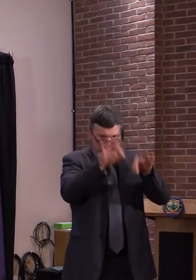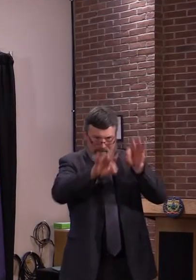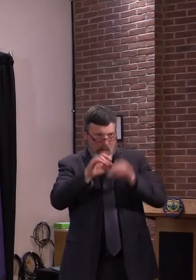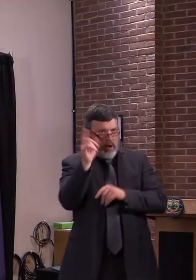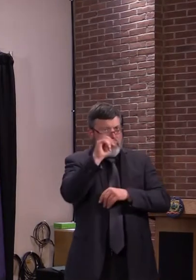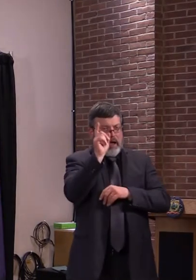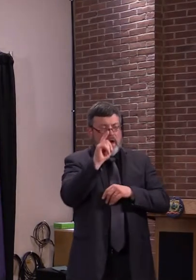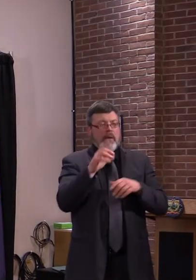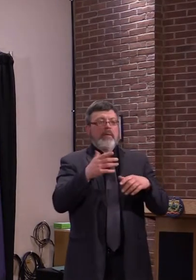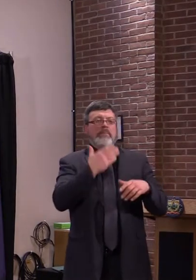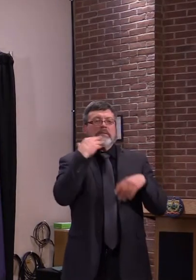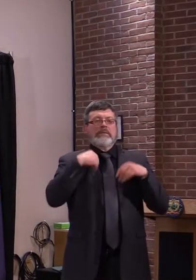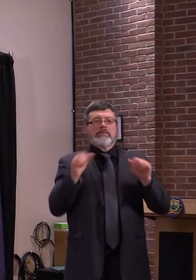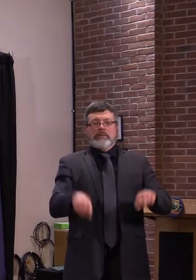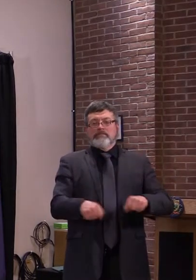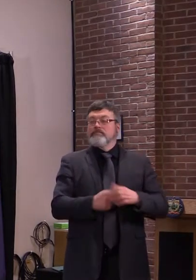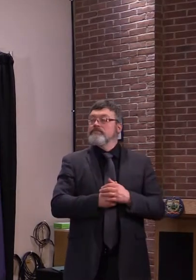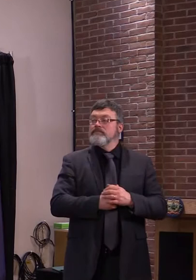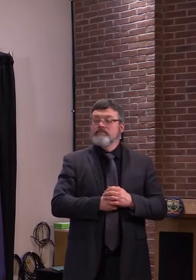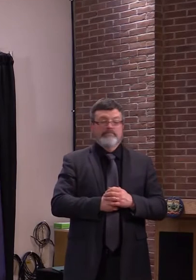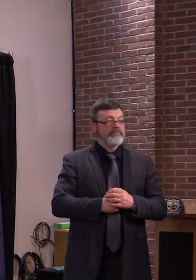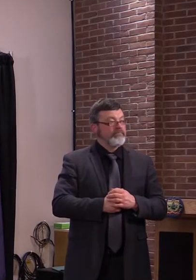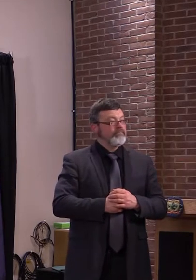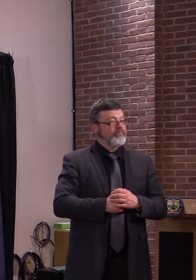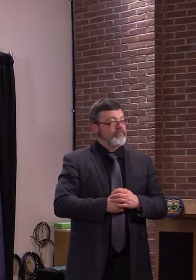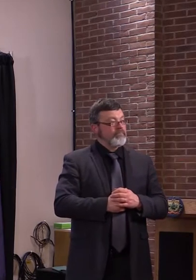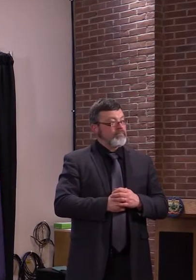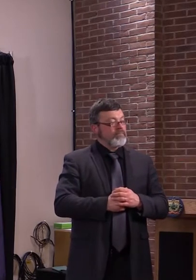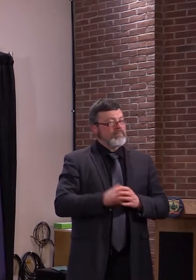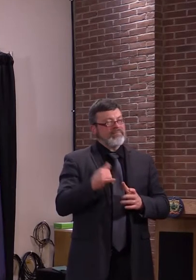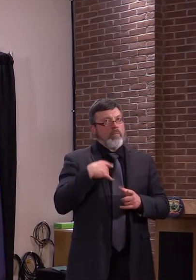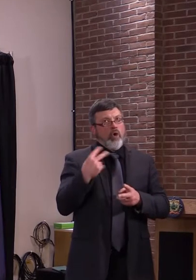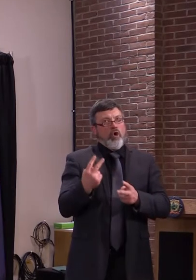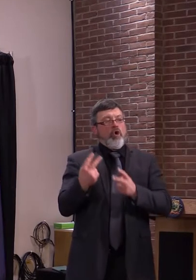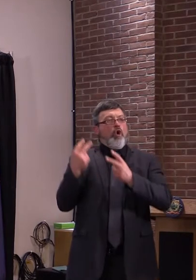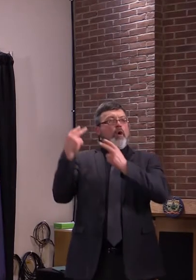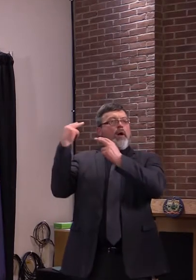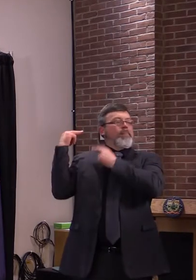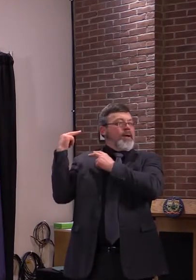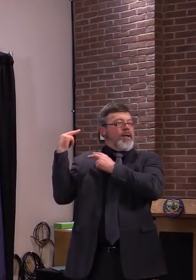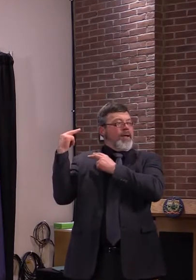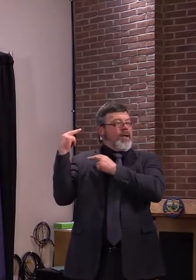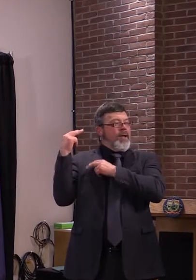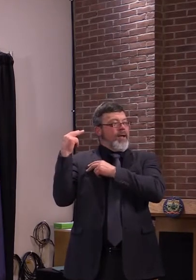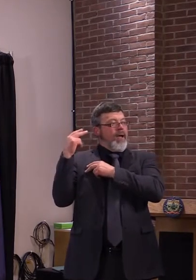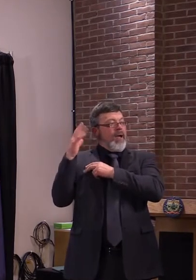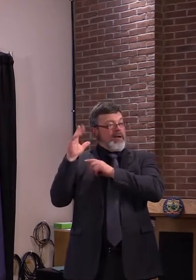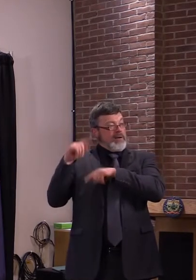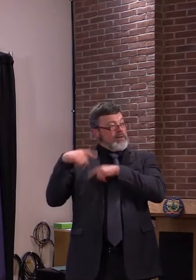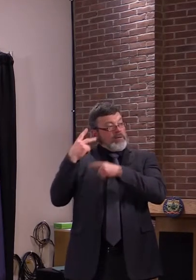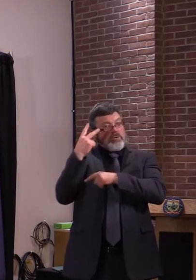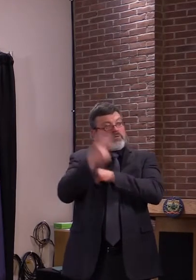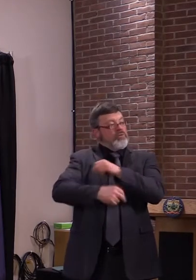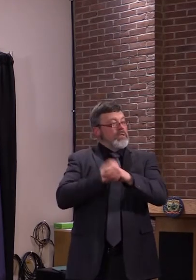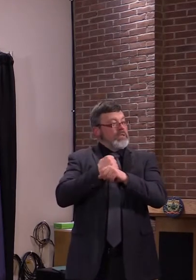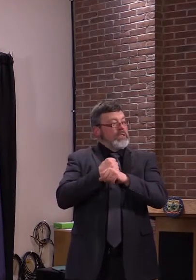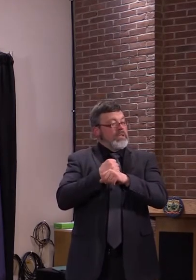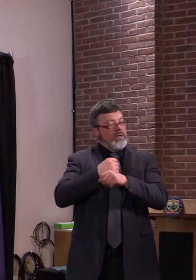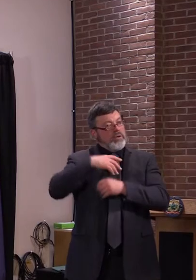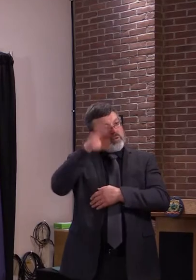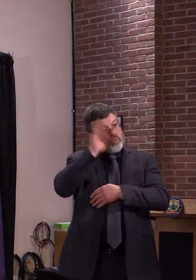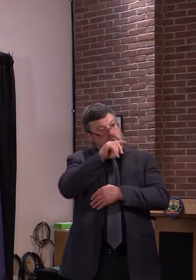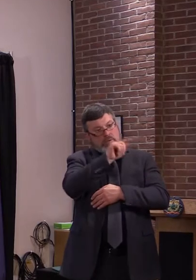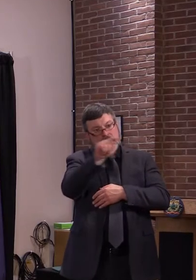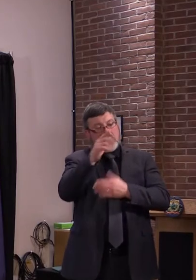I'd like to reflect for a moment on how hard these past 2 years have been, especially on certain groups of people. In a